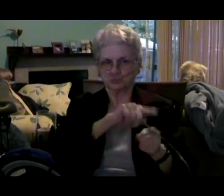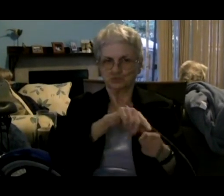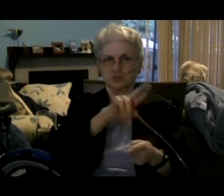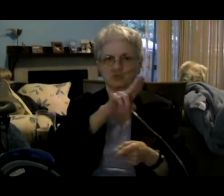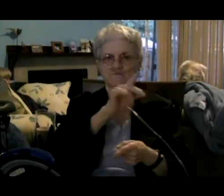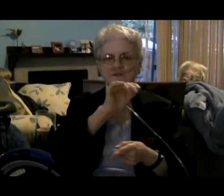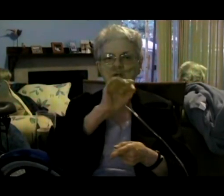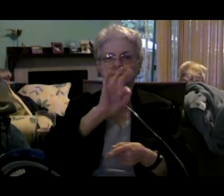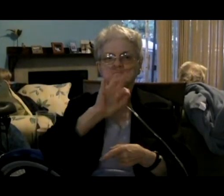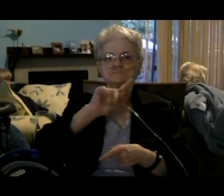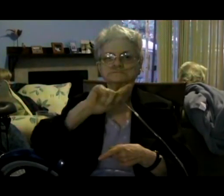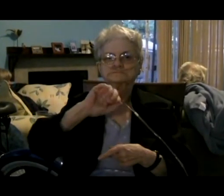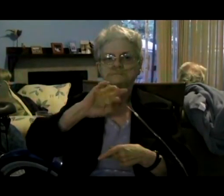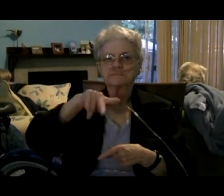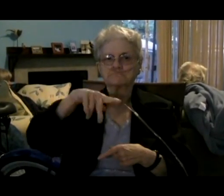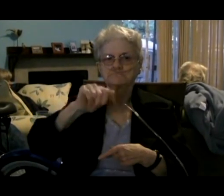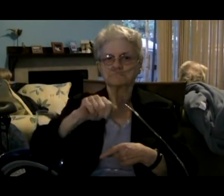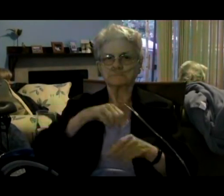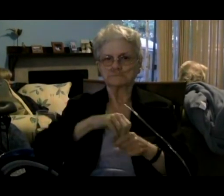So they figured out that I was deaf.